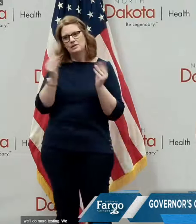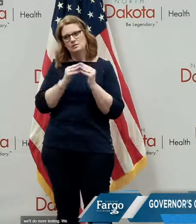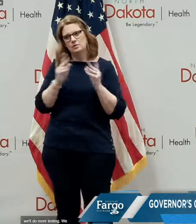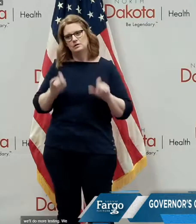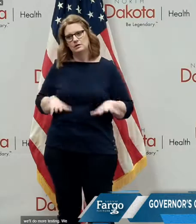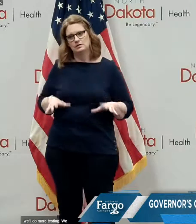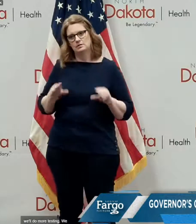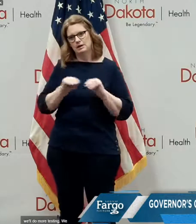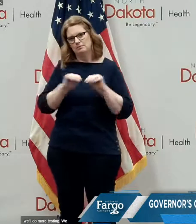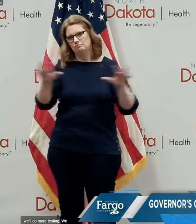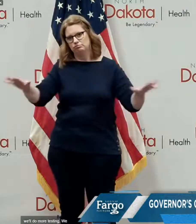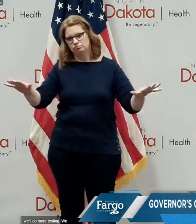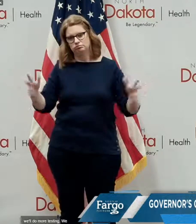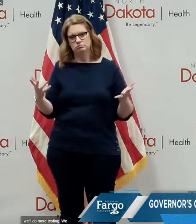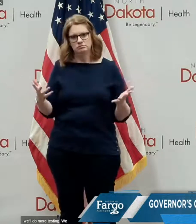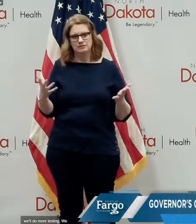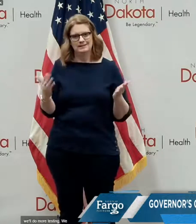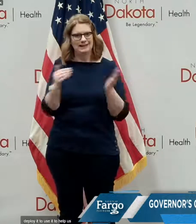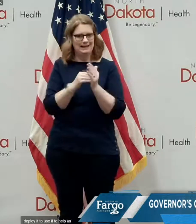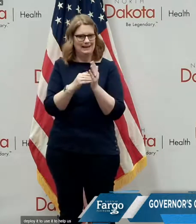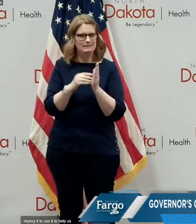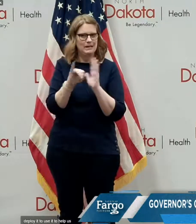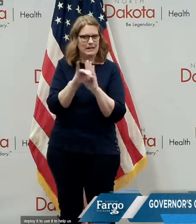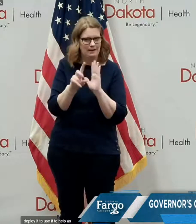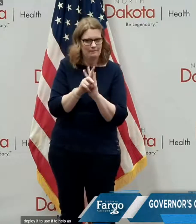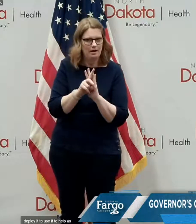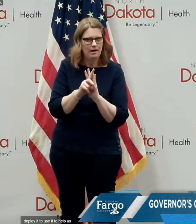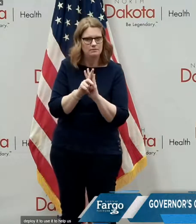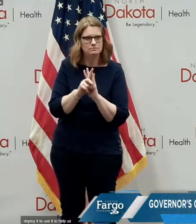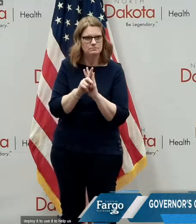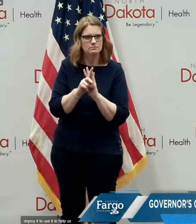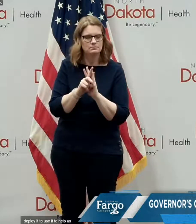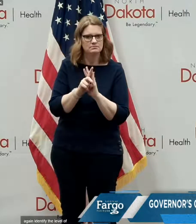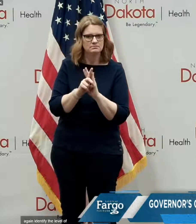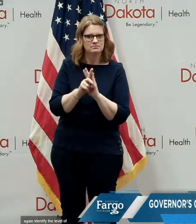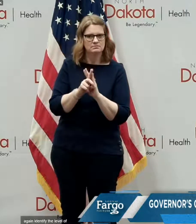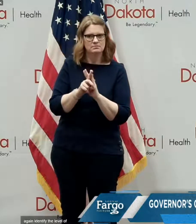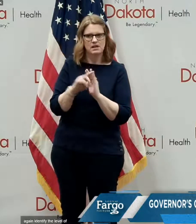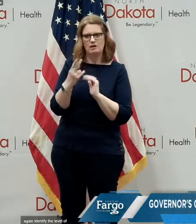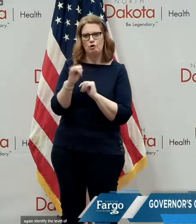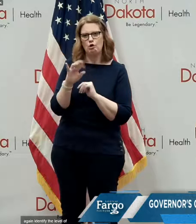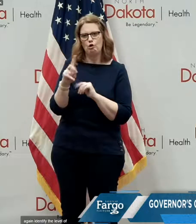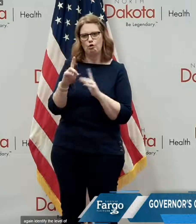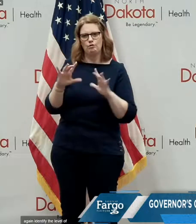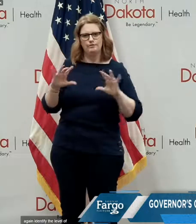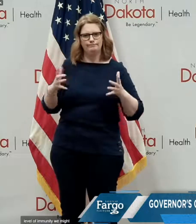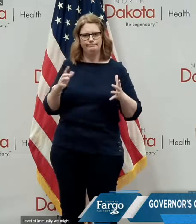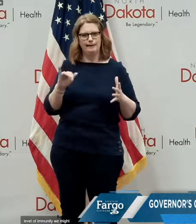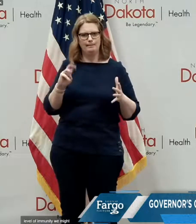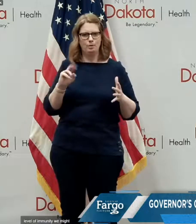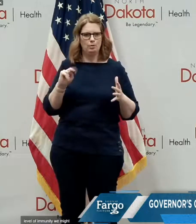it to help us again identify the level of herd immunity we might have.